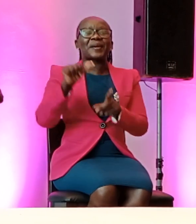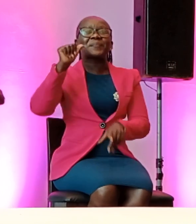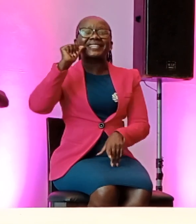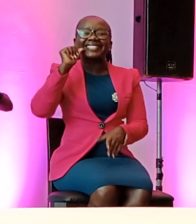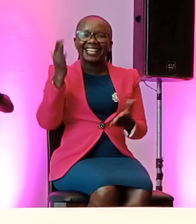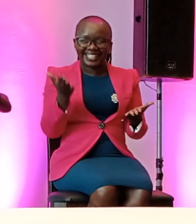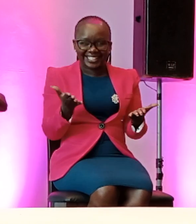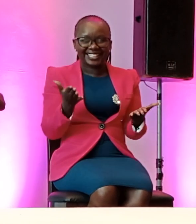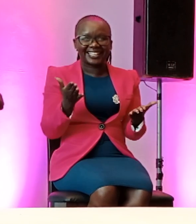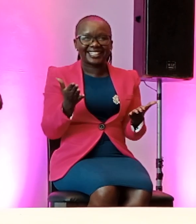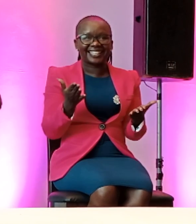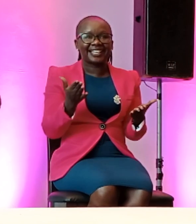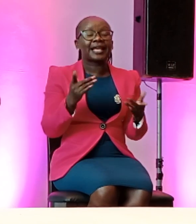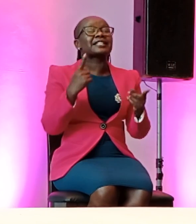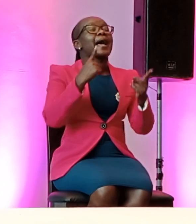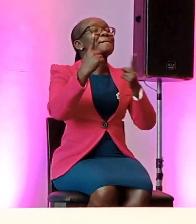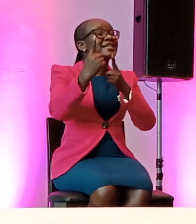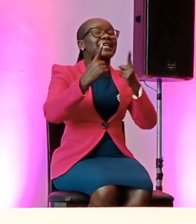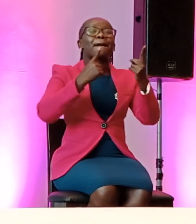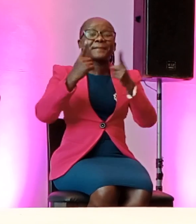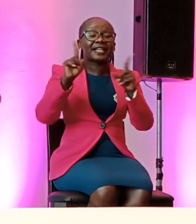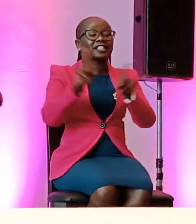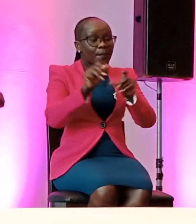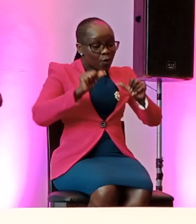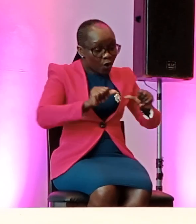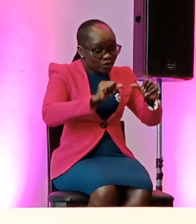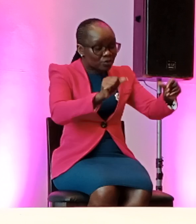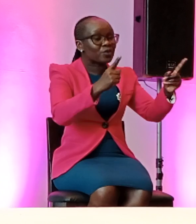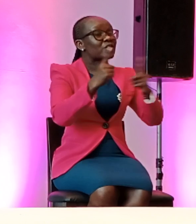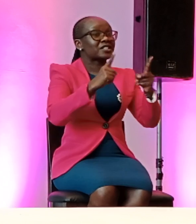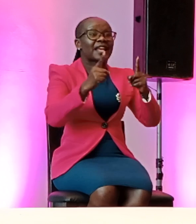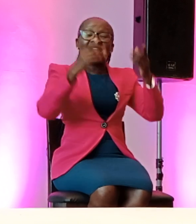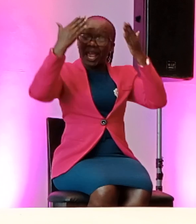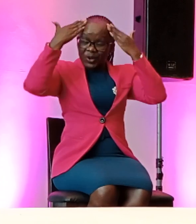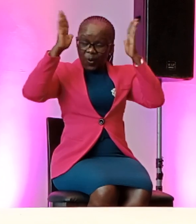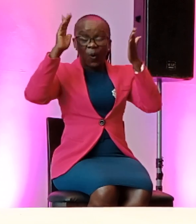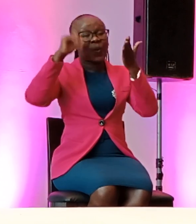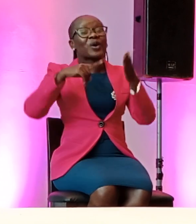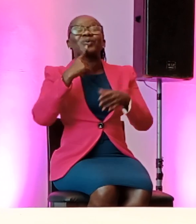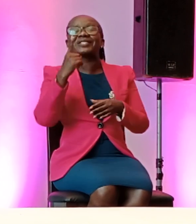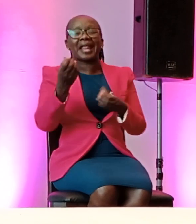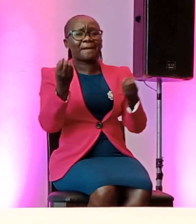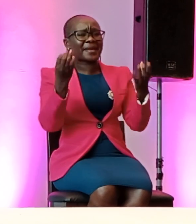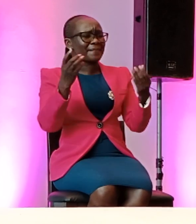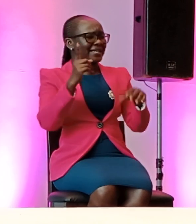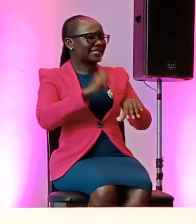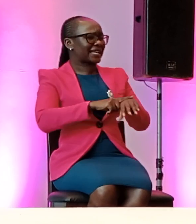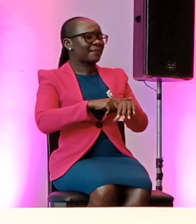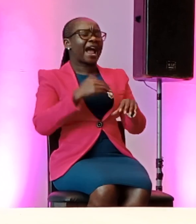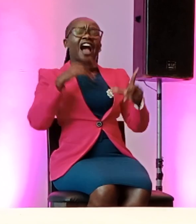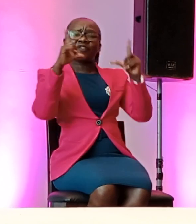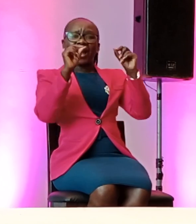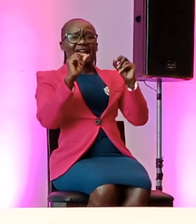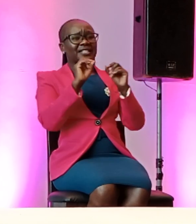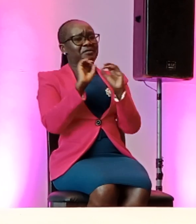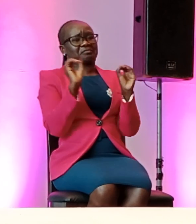Britain. I've been speaking and I'm still speaking, and I don't know what to say. Many times I'm blank, but I